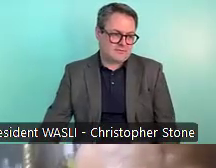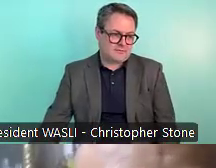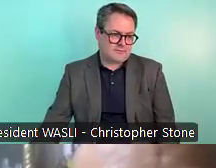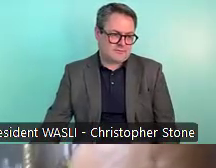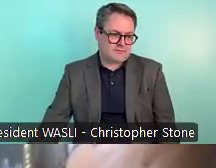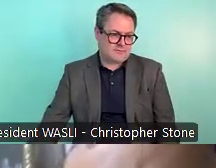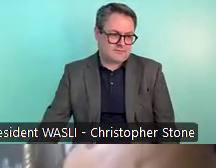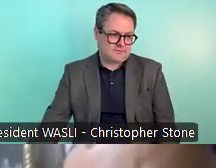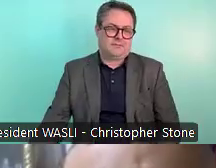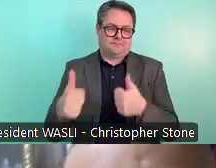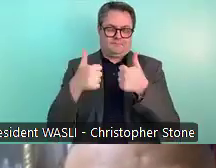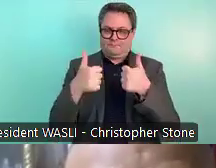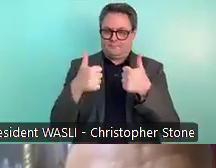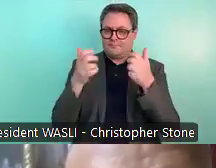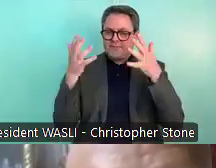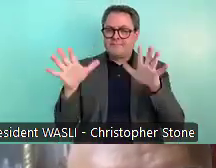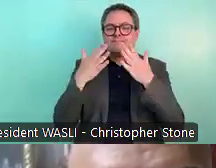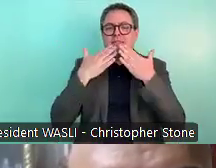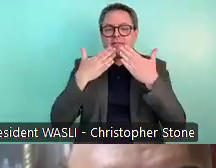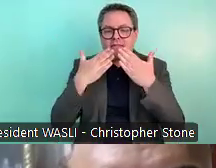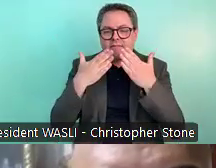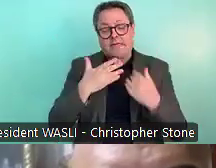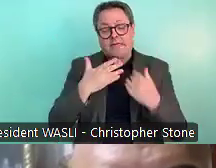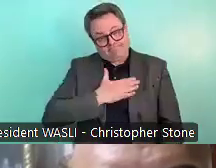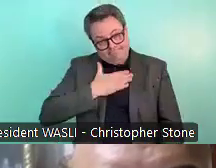I'll just check in with the technicians that a photo has been taken.